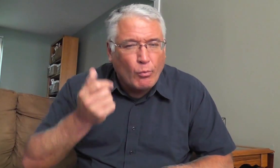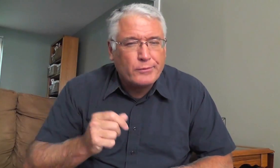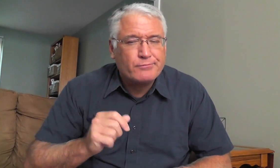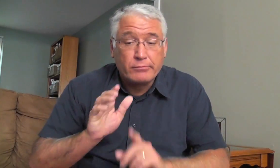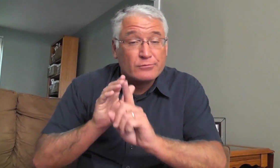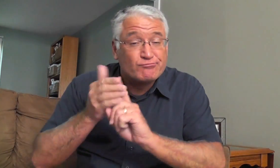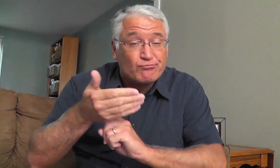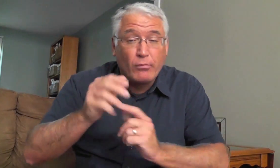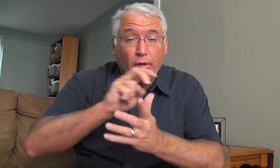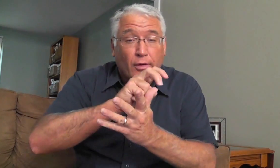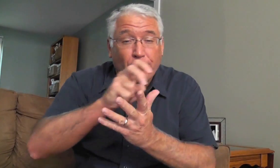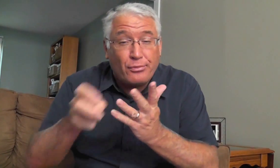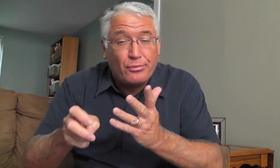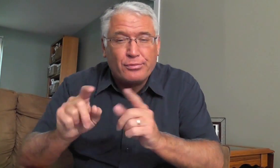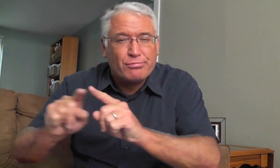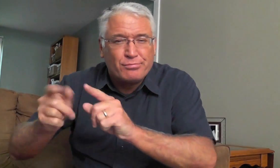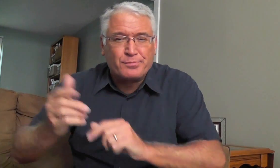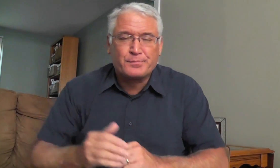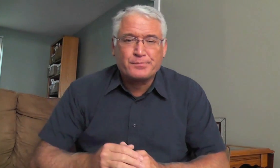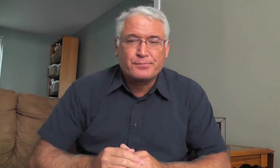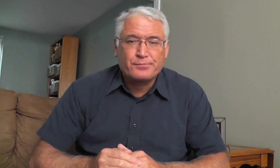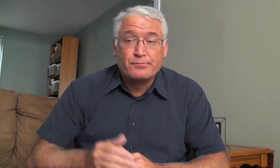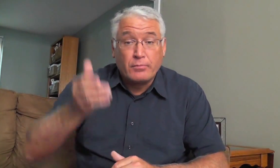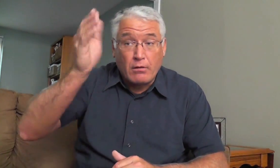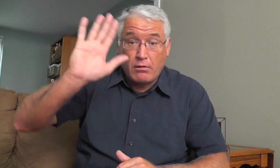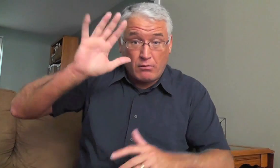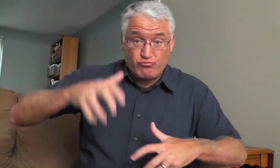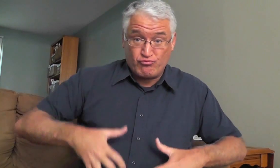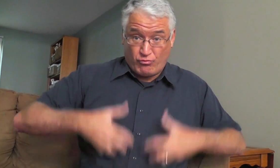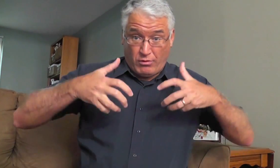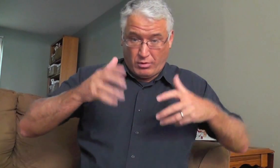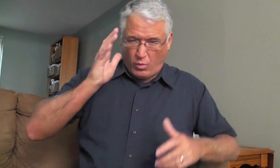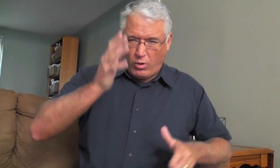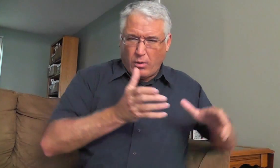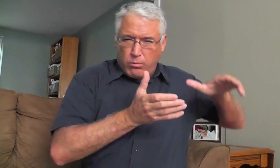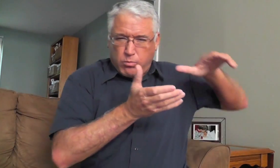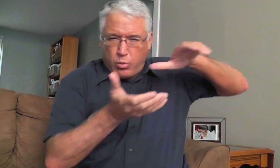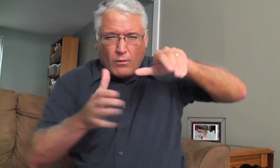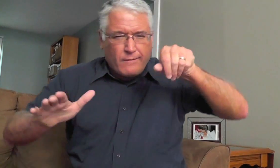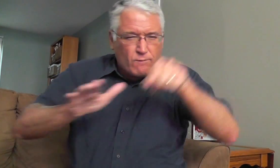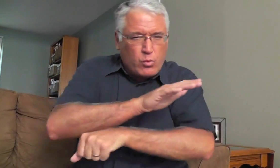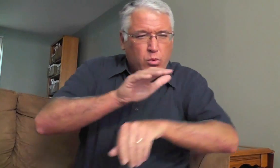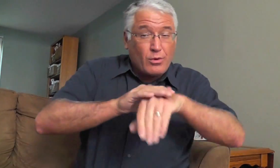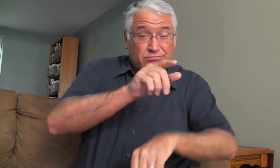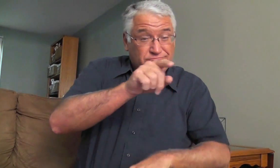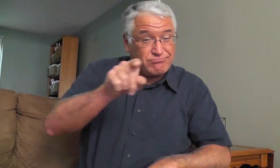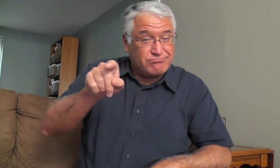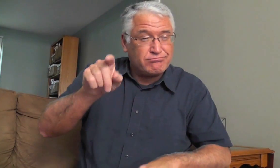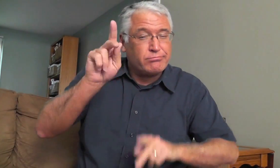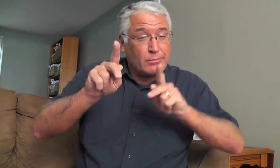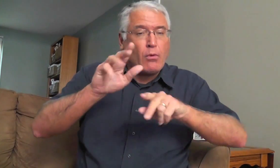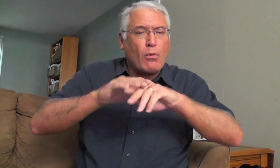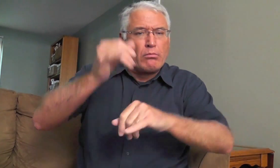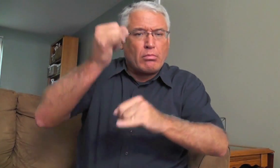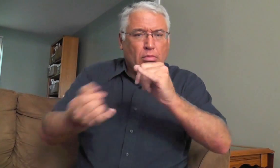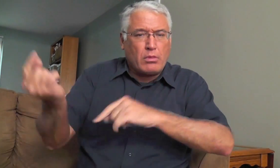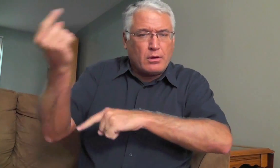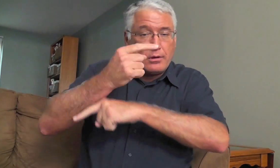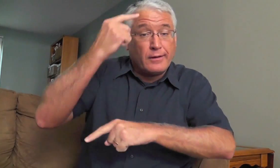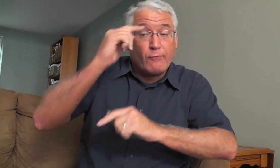be sex, sexual immorality, a list of things. But God's wrath, it will be poured out in full on them in the final